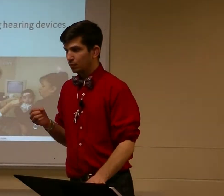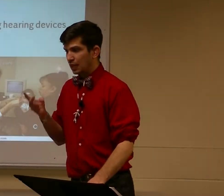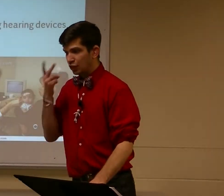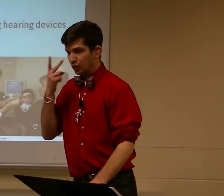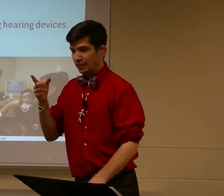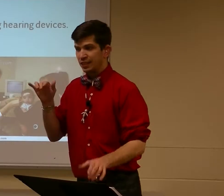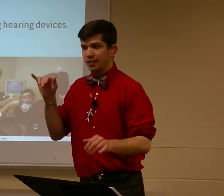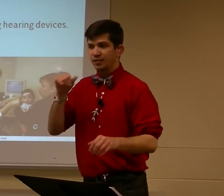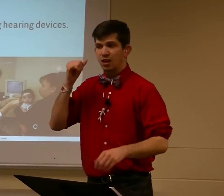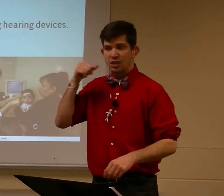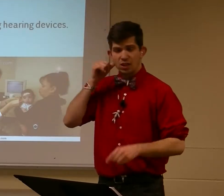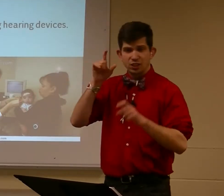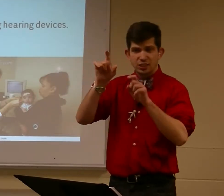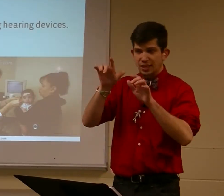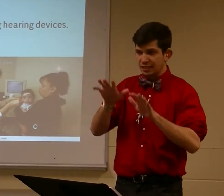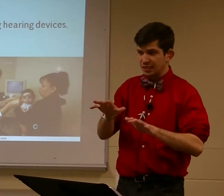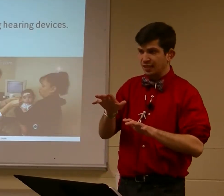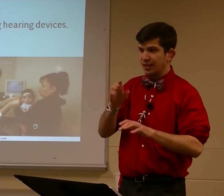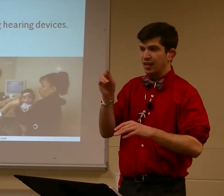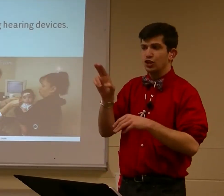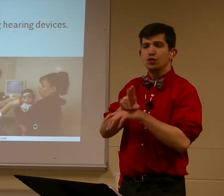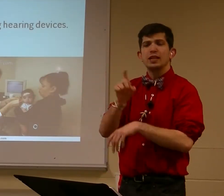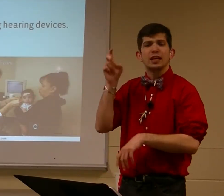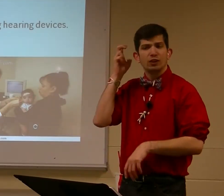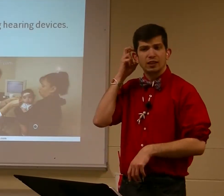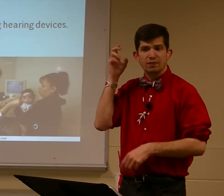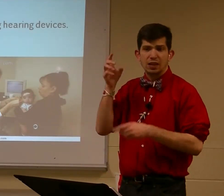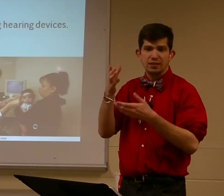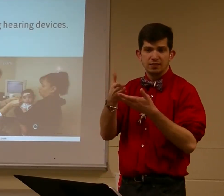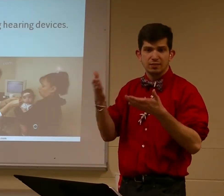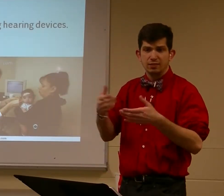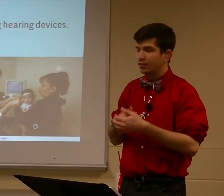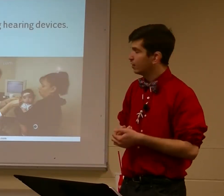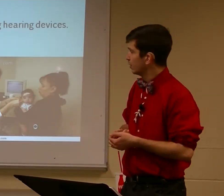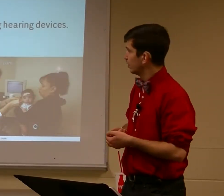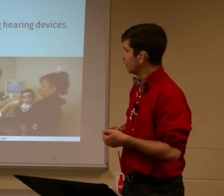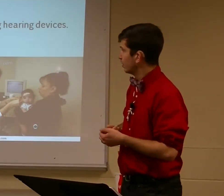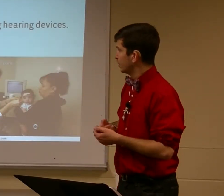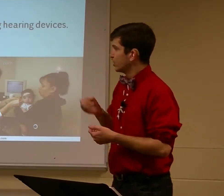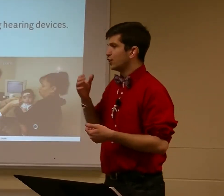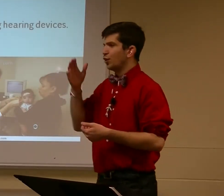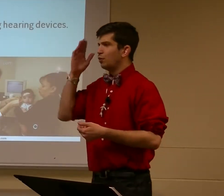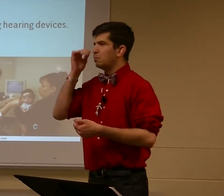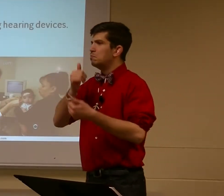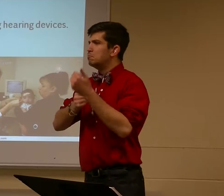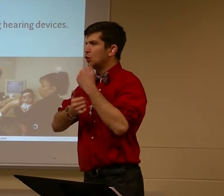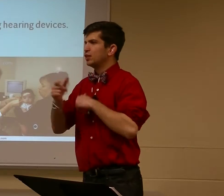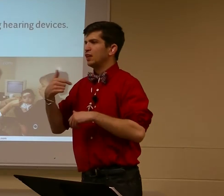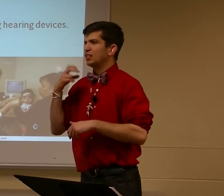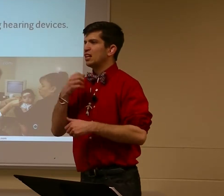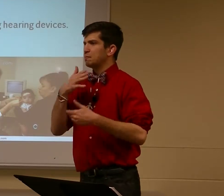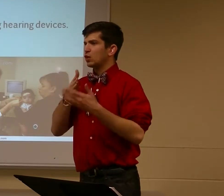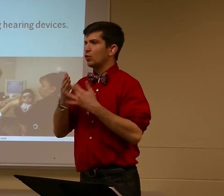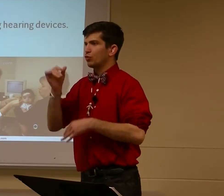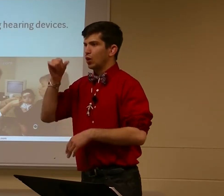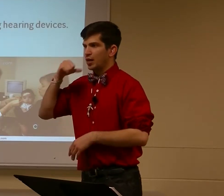As you can see, it's audiologist testing and using hearing device. So most of us have been going through